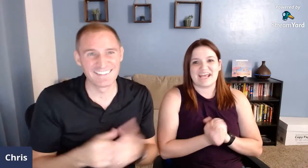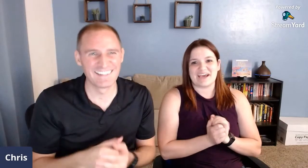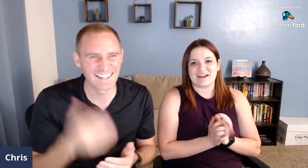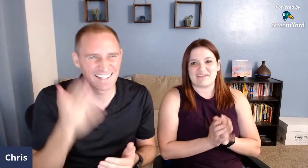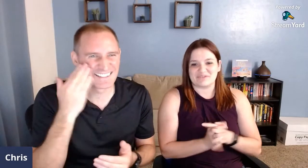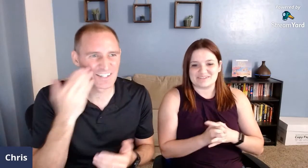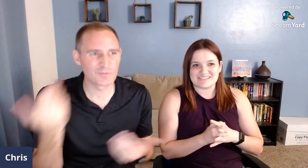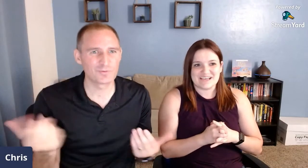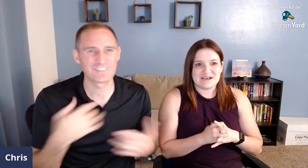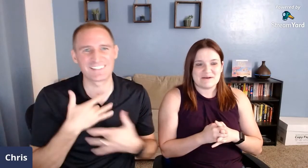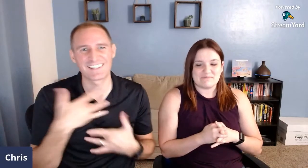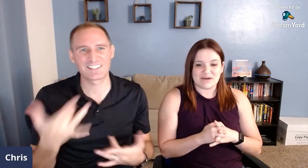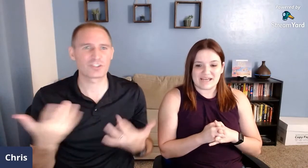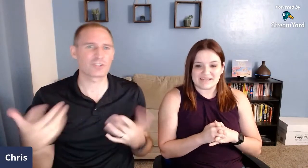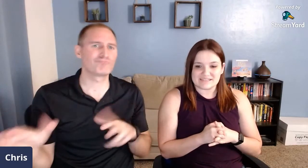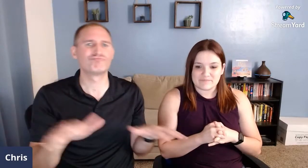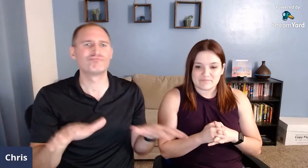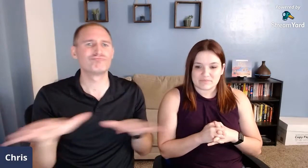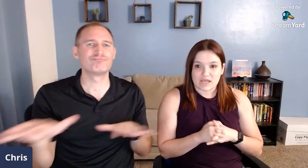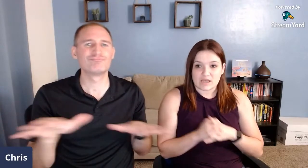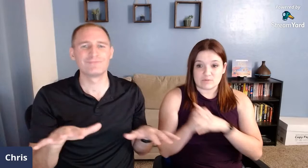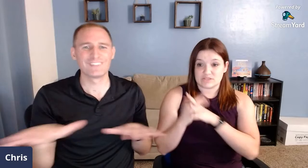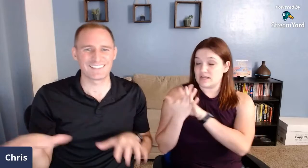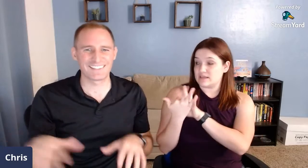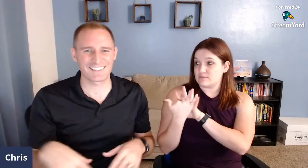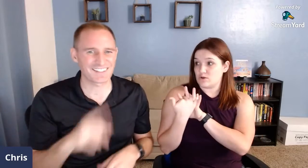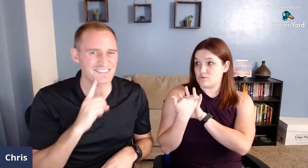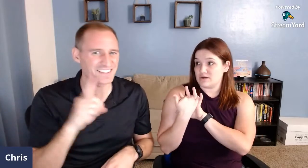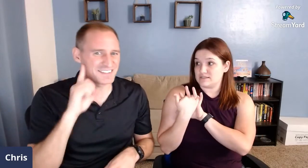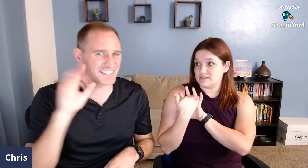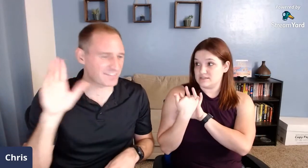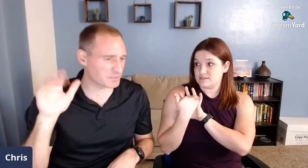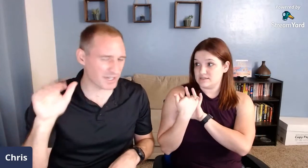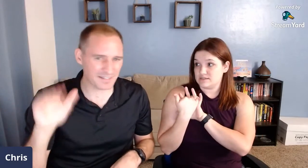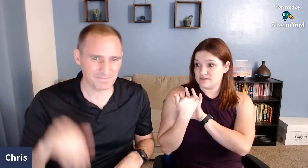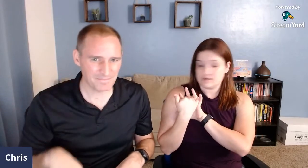know we kind of hang out afterwards, but was there anything more